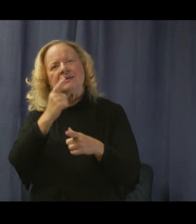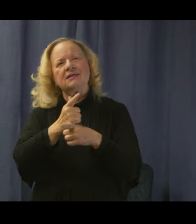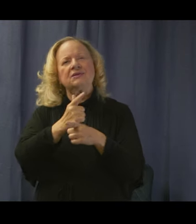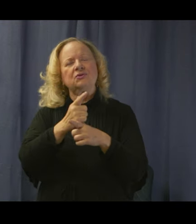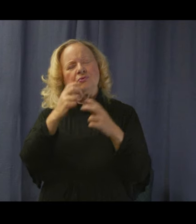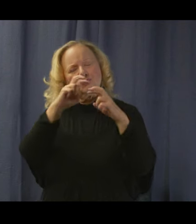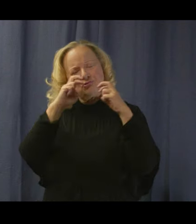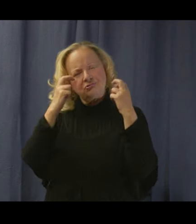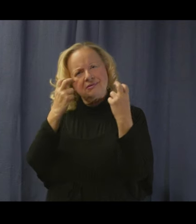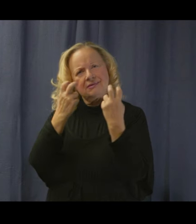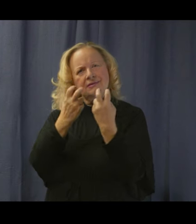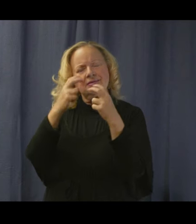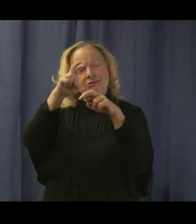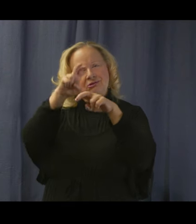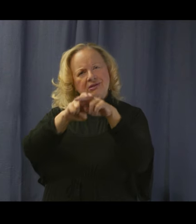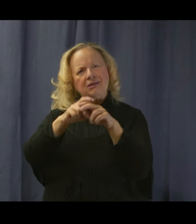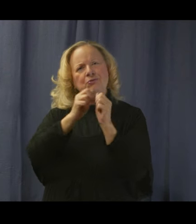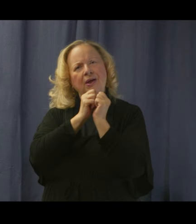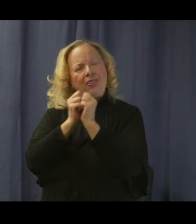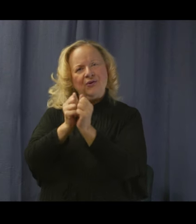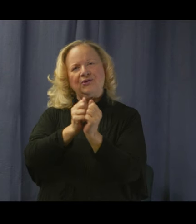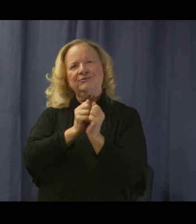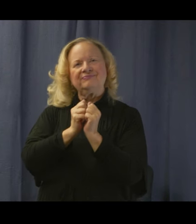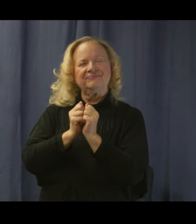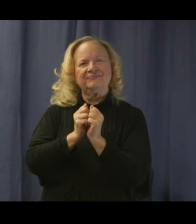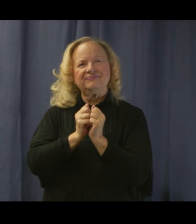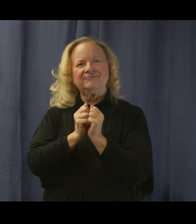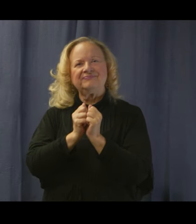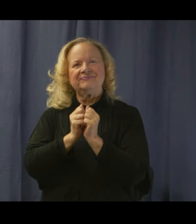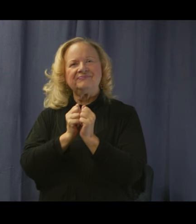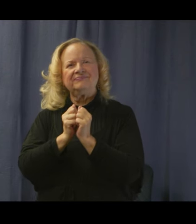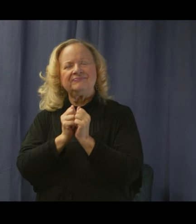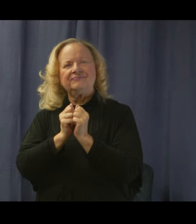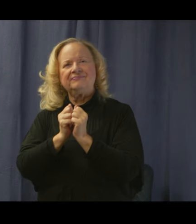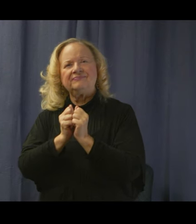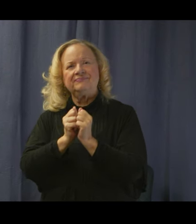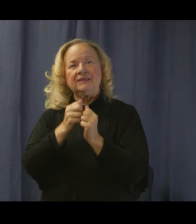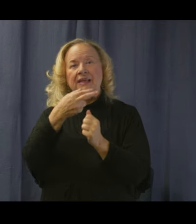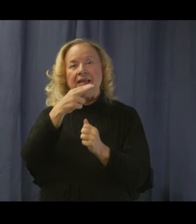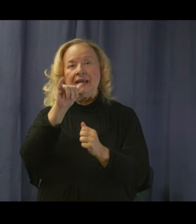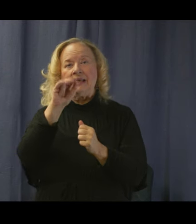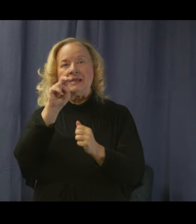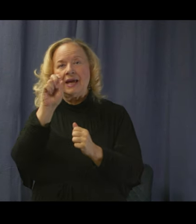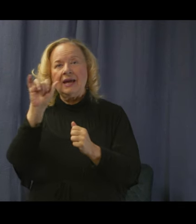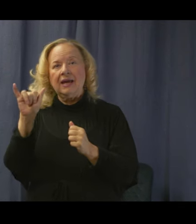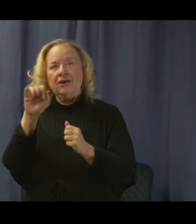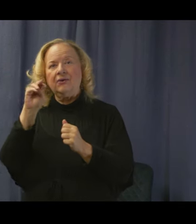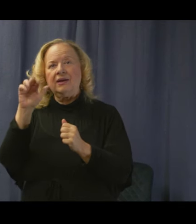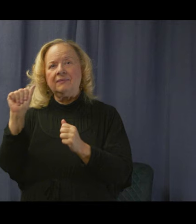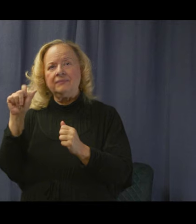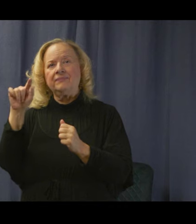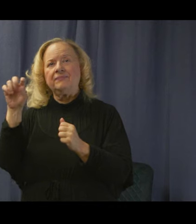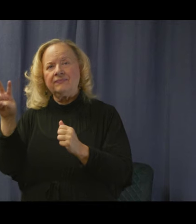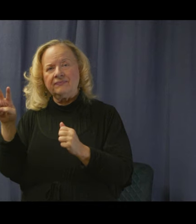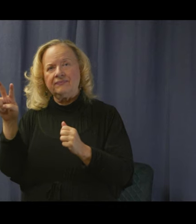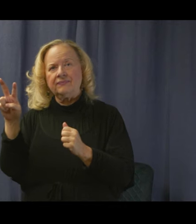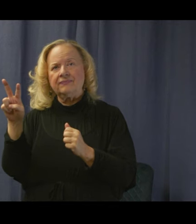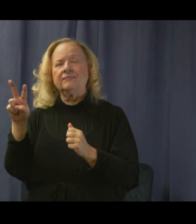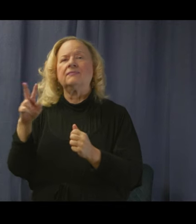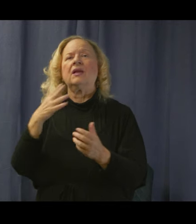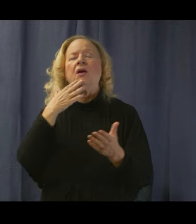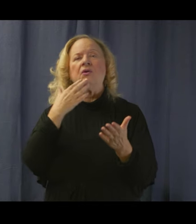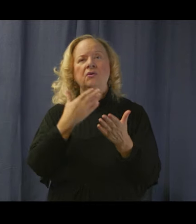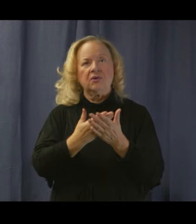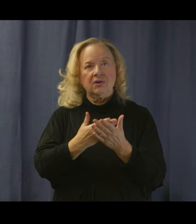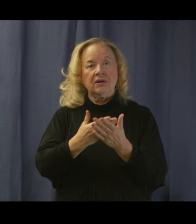La la la la la la la la la. Ine mato, ine